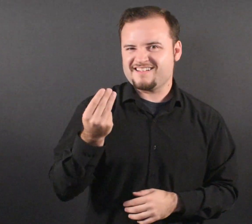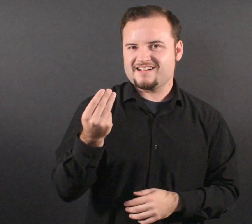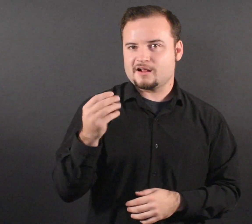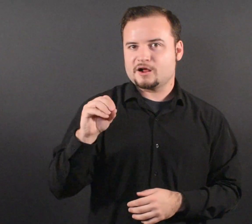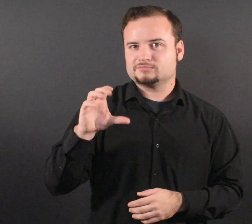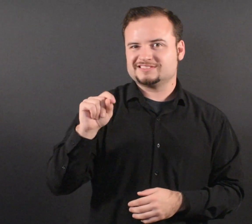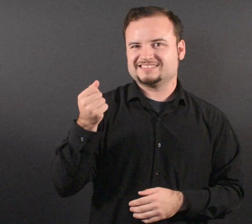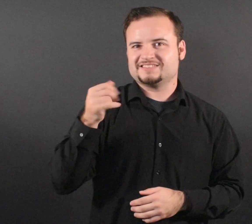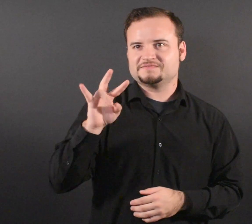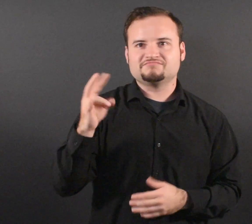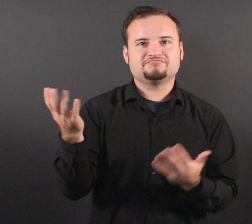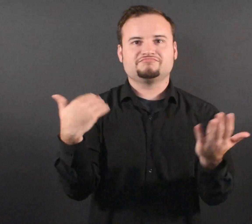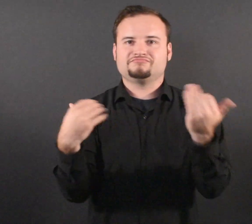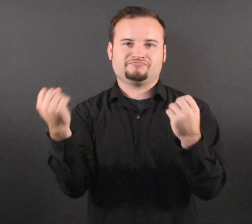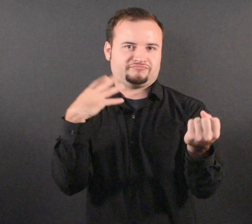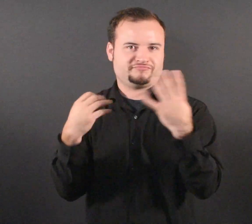Monday, October 17th.